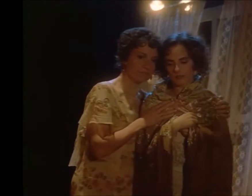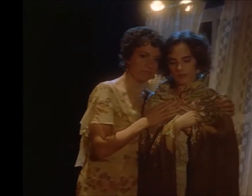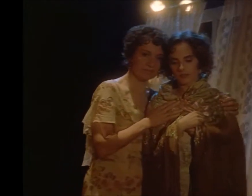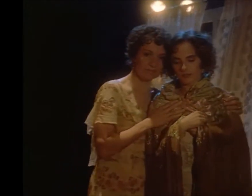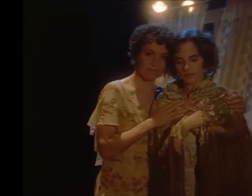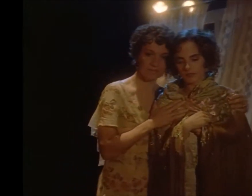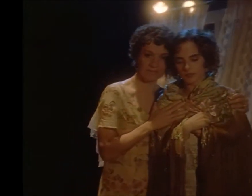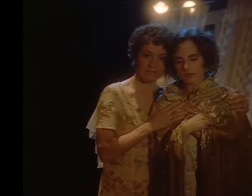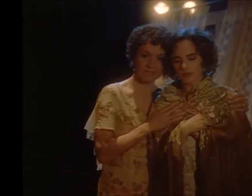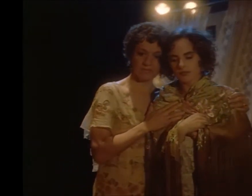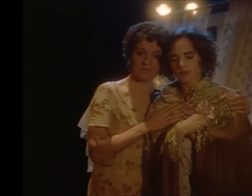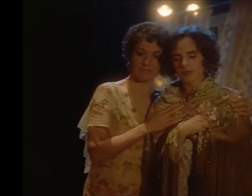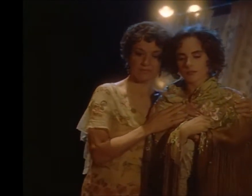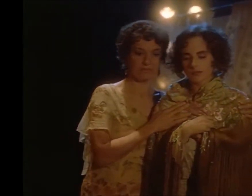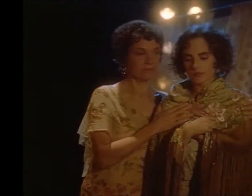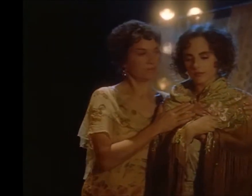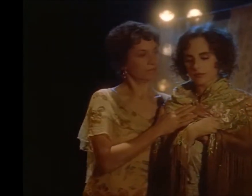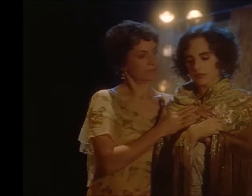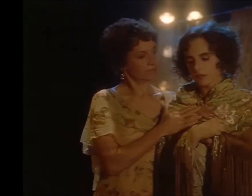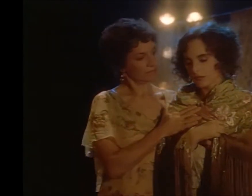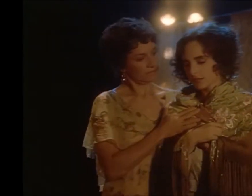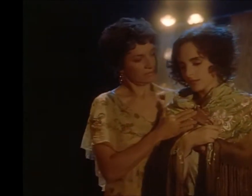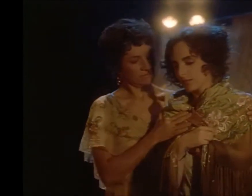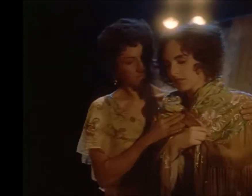For nowadays, the world is lit by lightning.